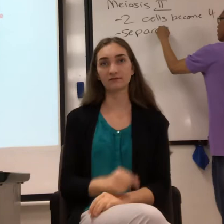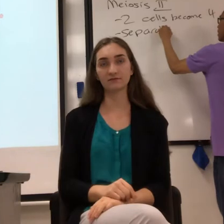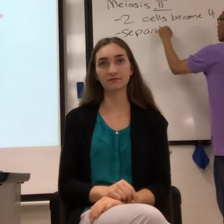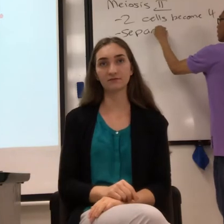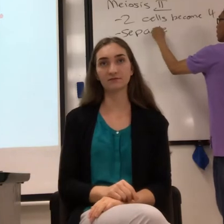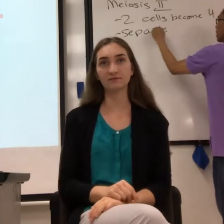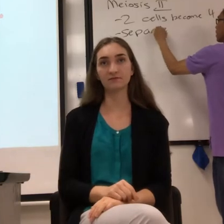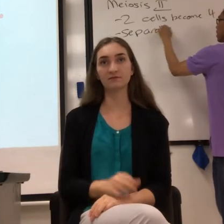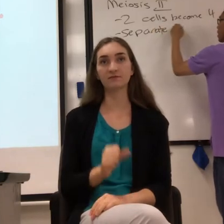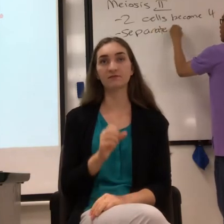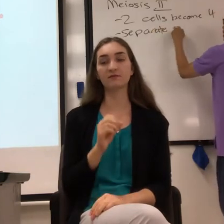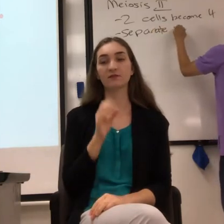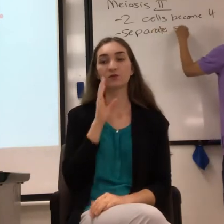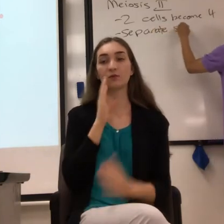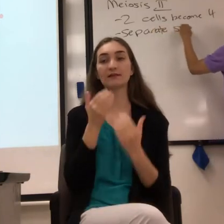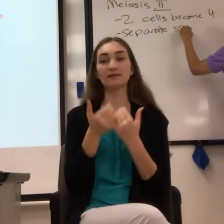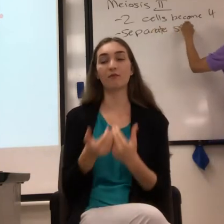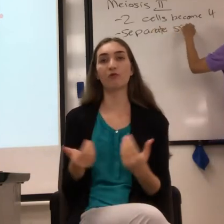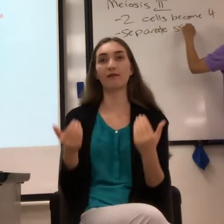Separate